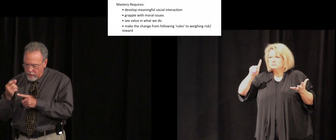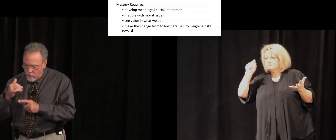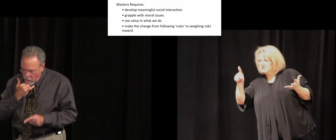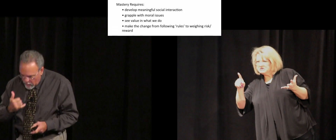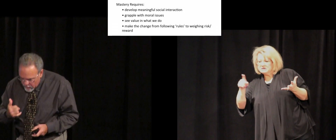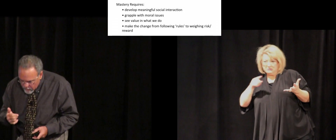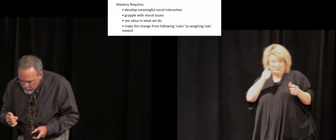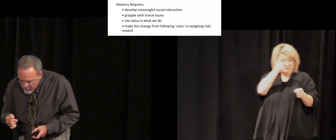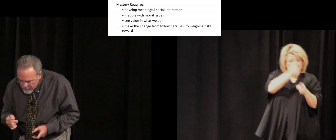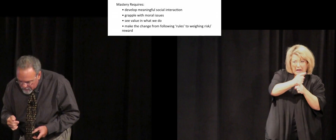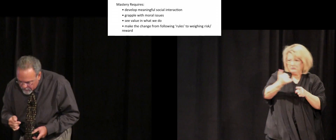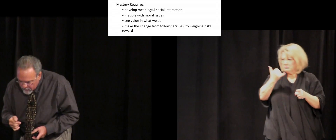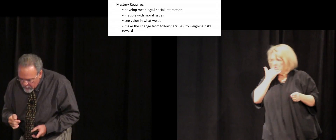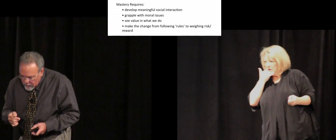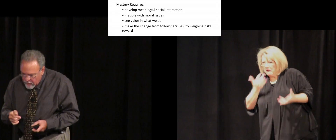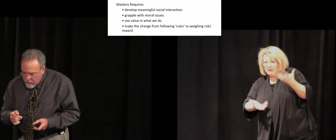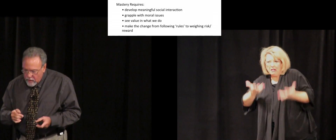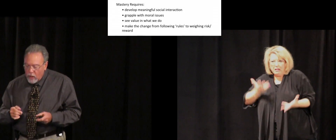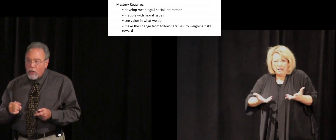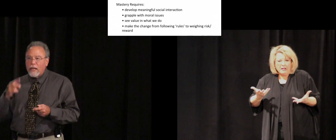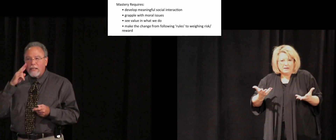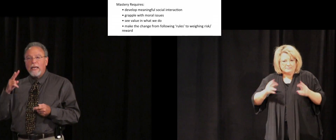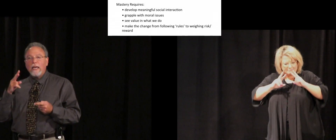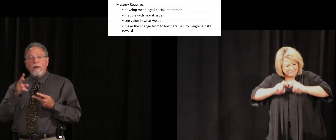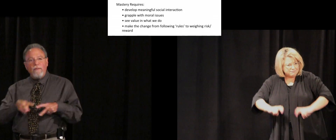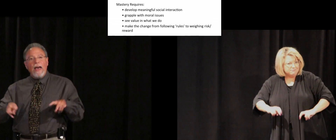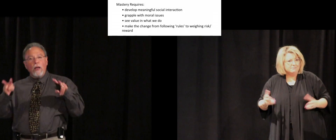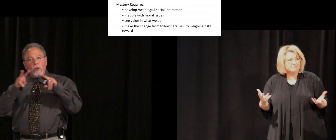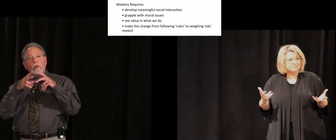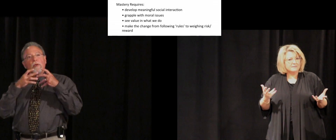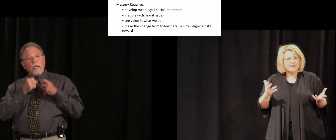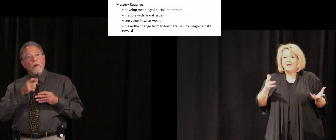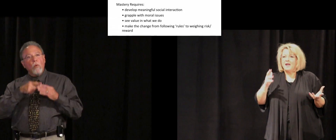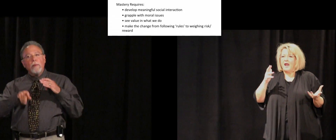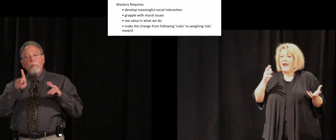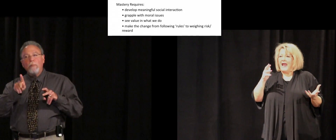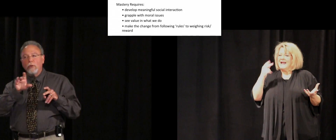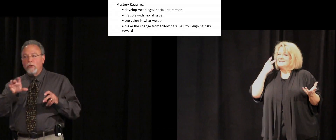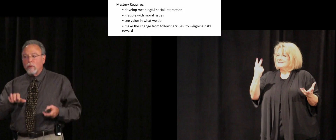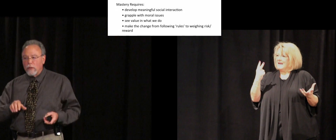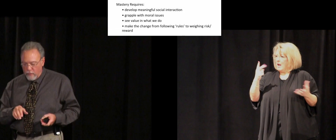Many families get very stuck in loyalty to their family,